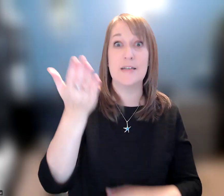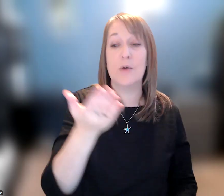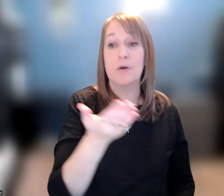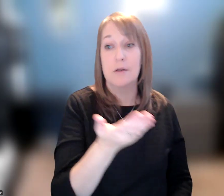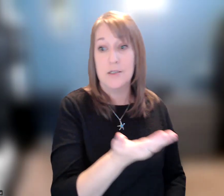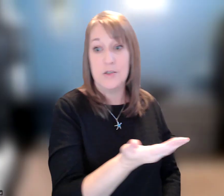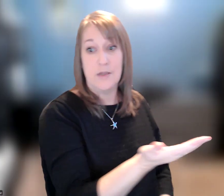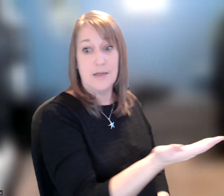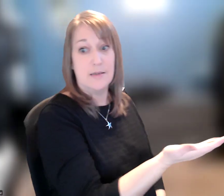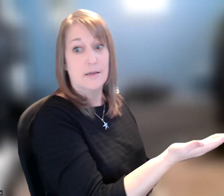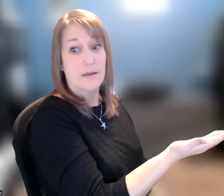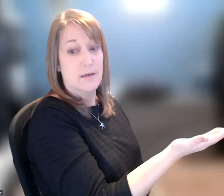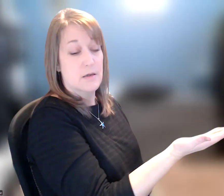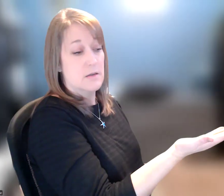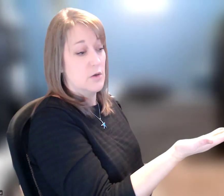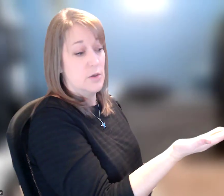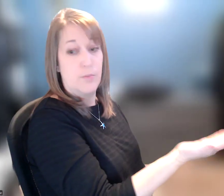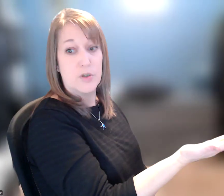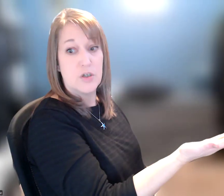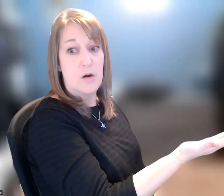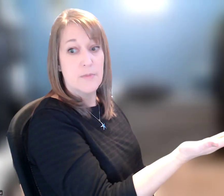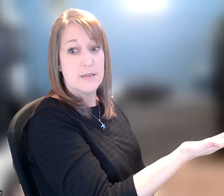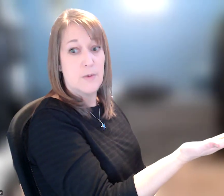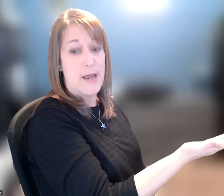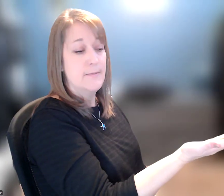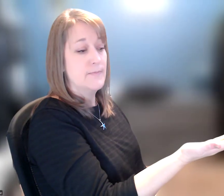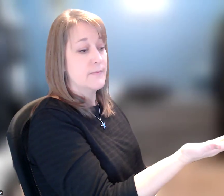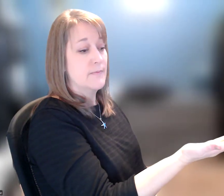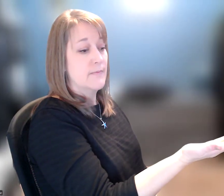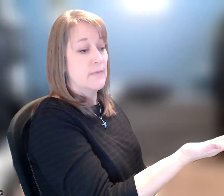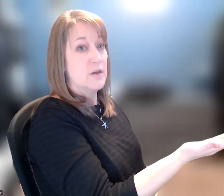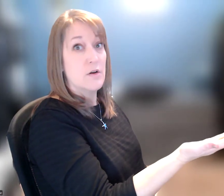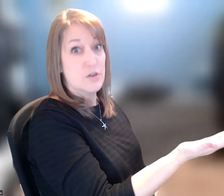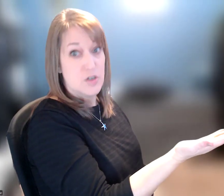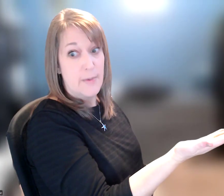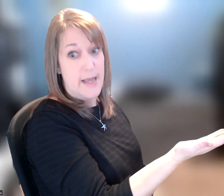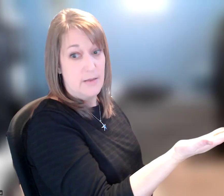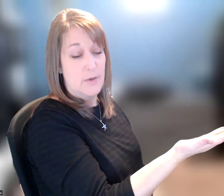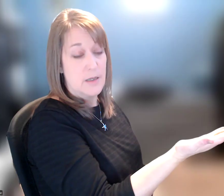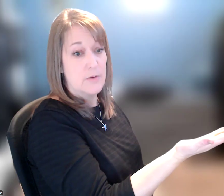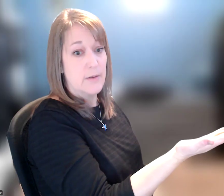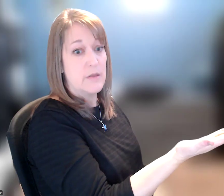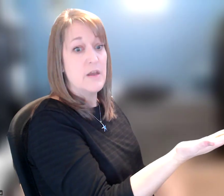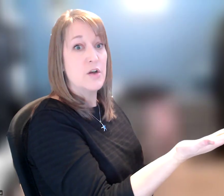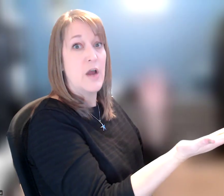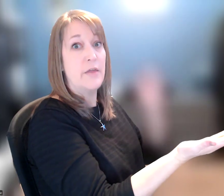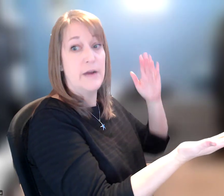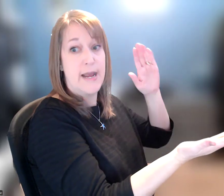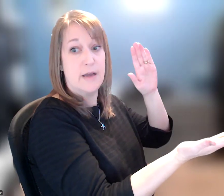how we're going to do this. So you put your arm this way. You're on your dominant hand, the one that you write with. Then on your other hand,